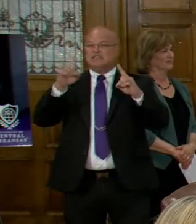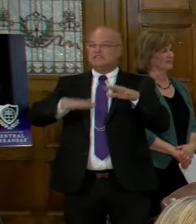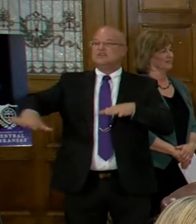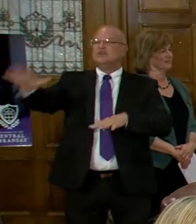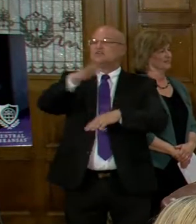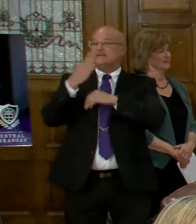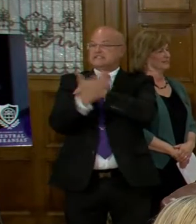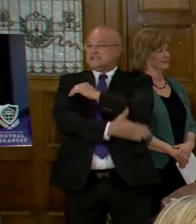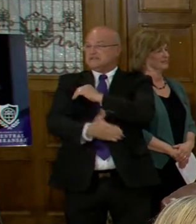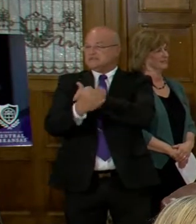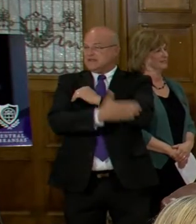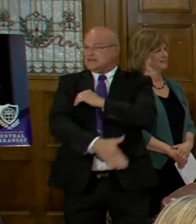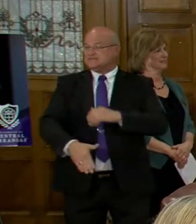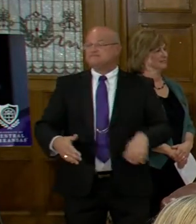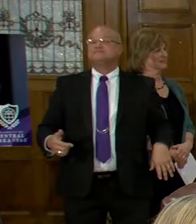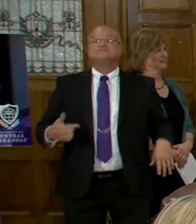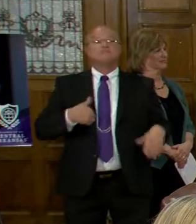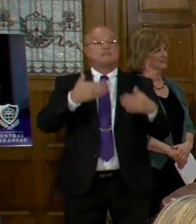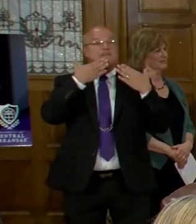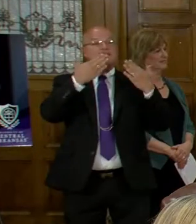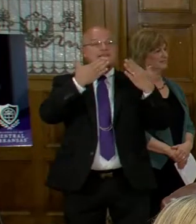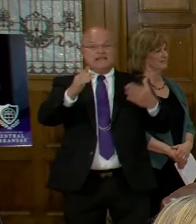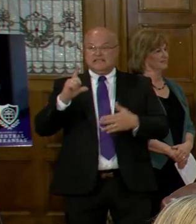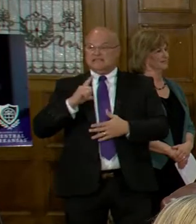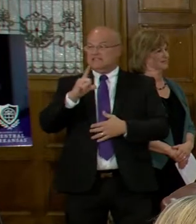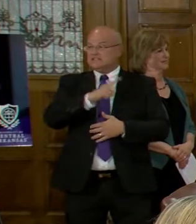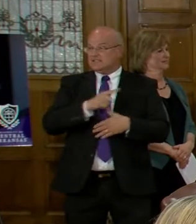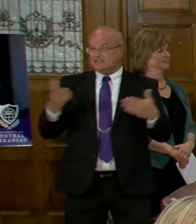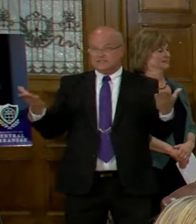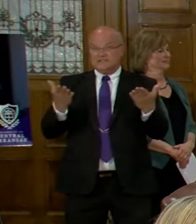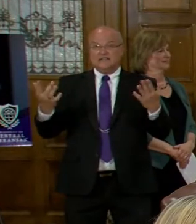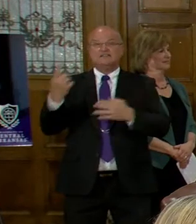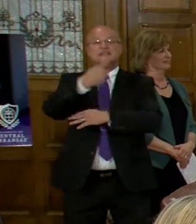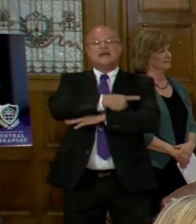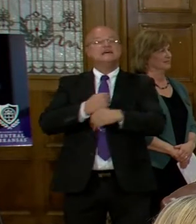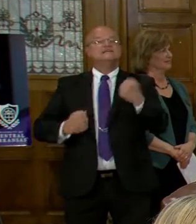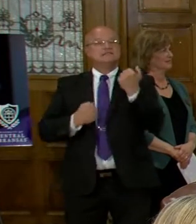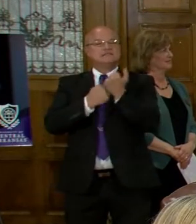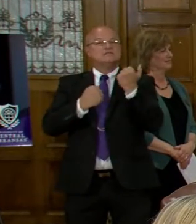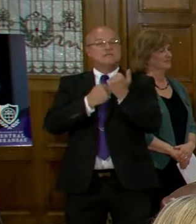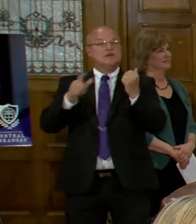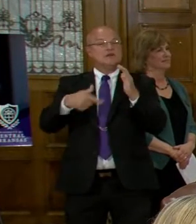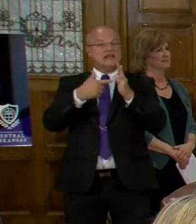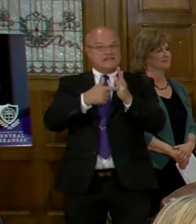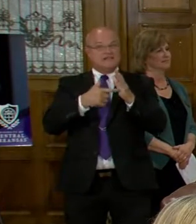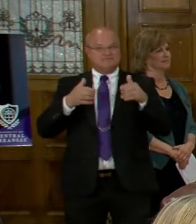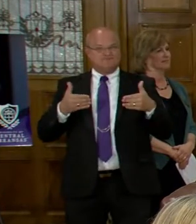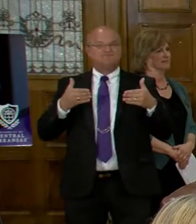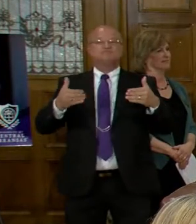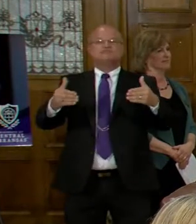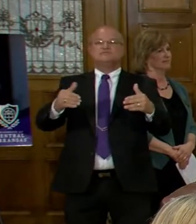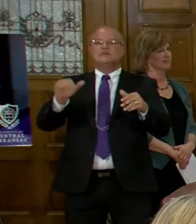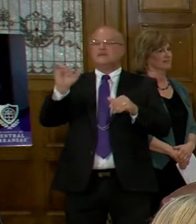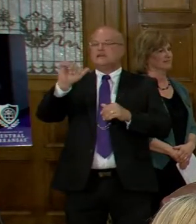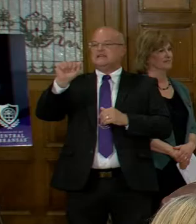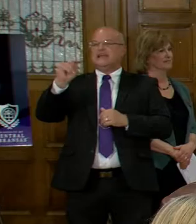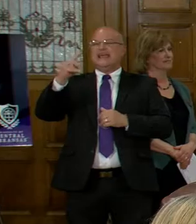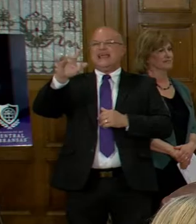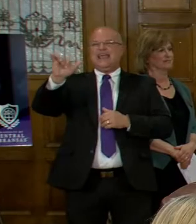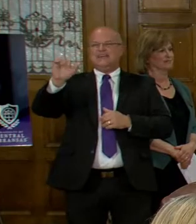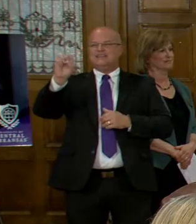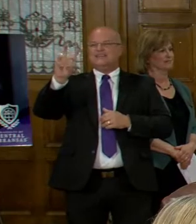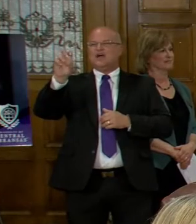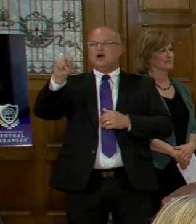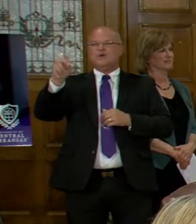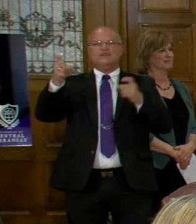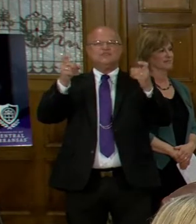country. I want to express my thanks to the legislators that are here that have supported this initiative, as well as Anthony Owen, I see here,